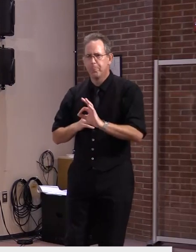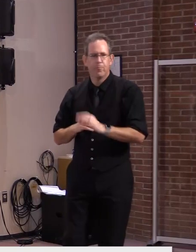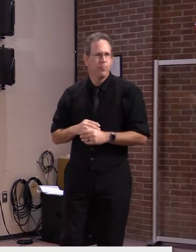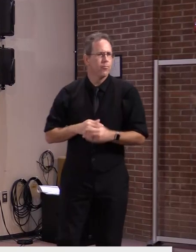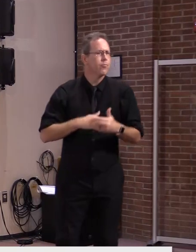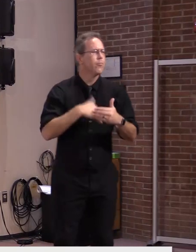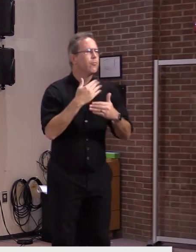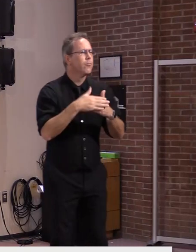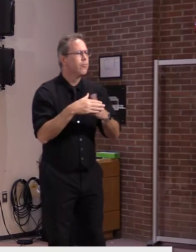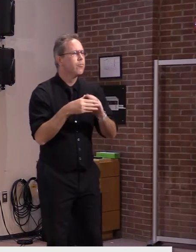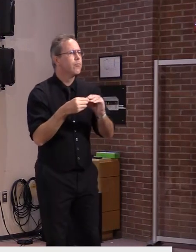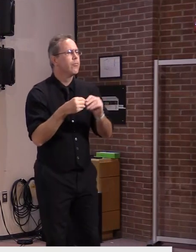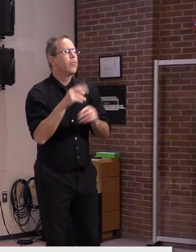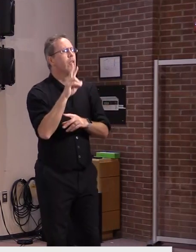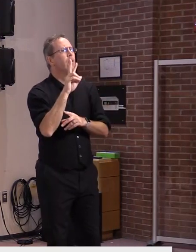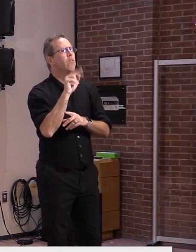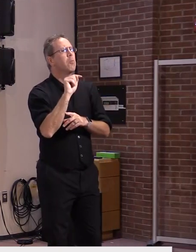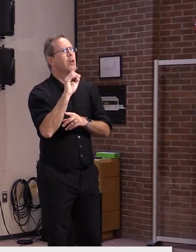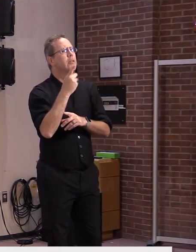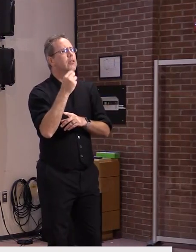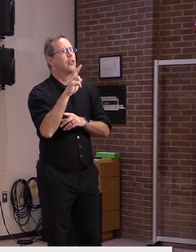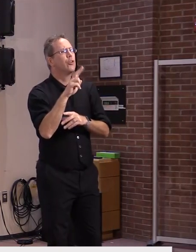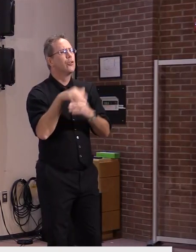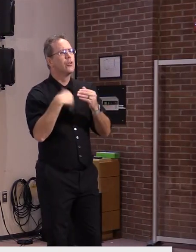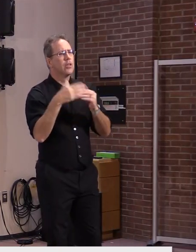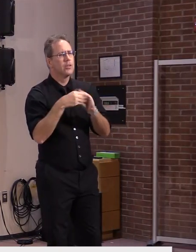Michael, Vermont Digger.